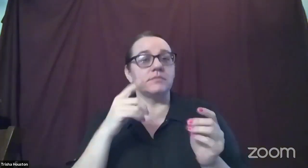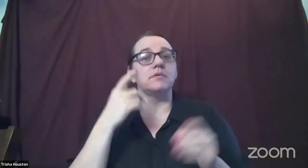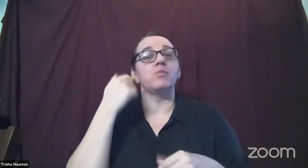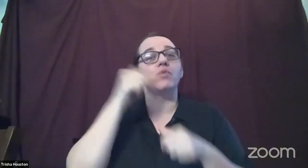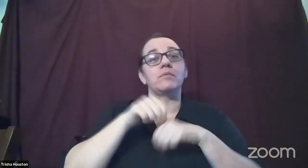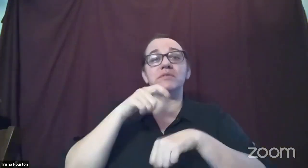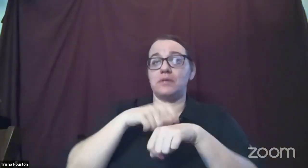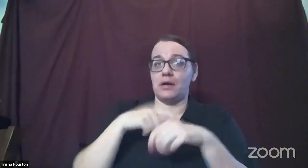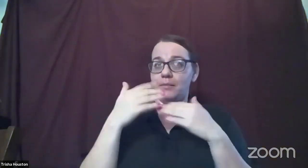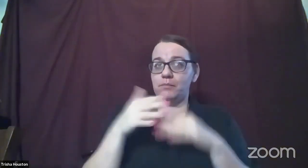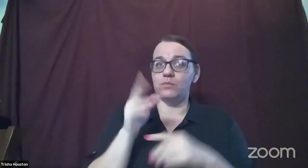here.